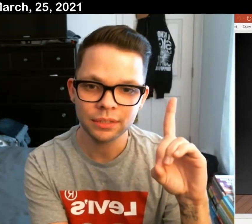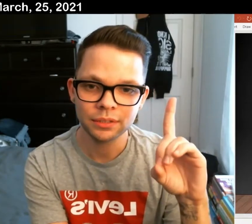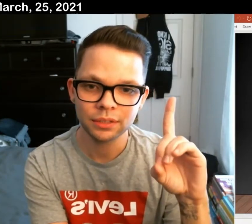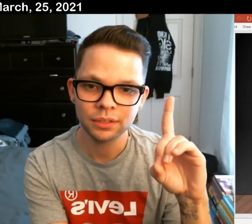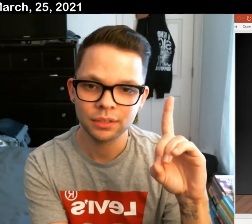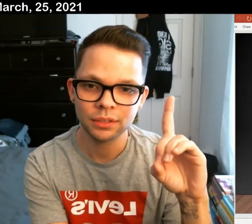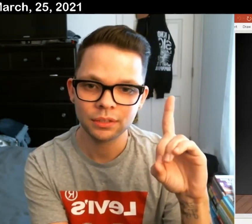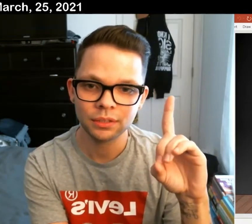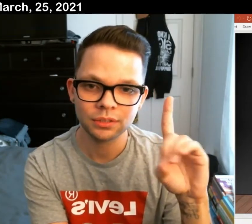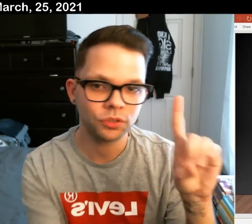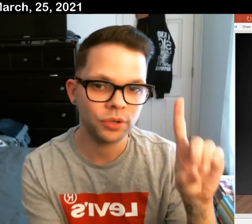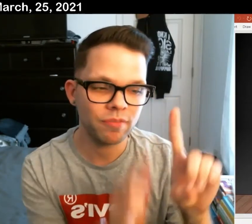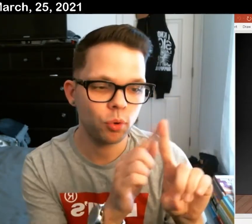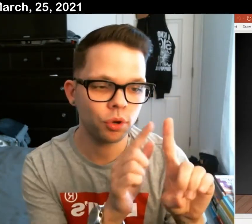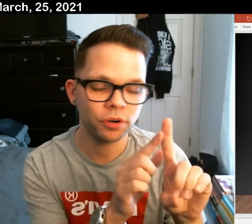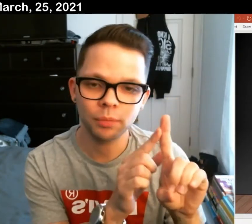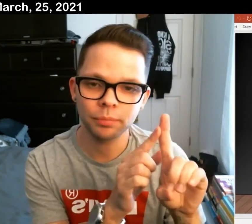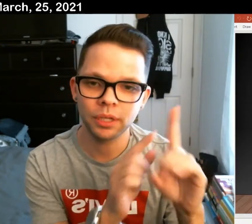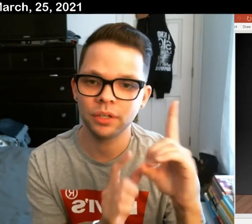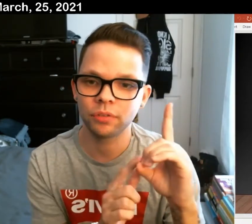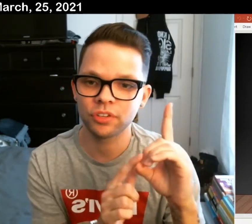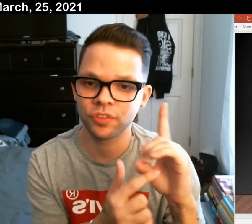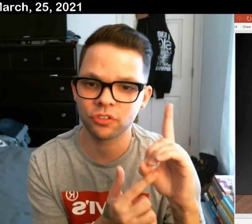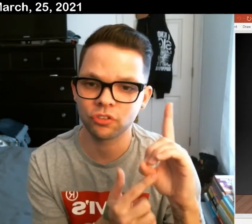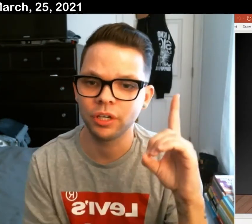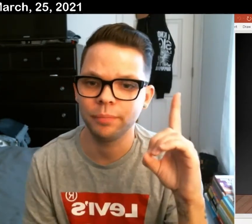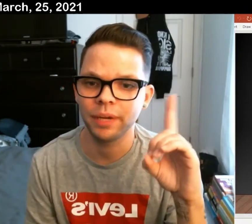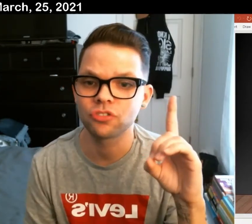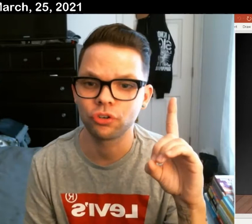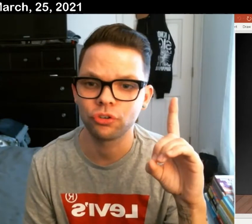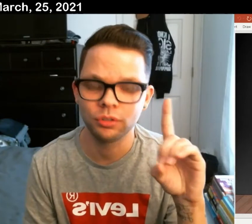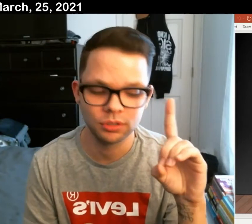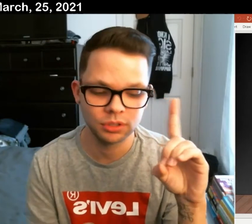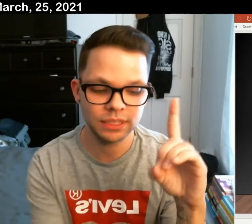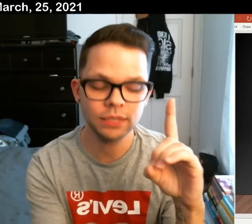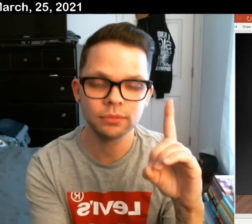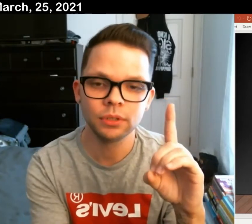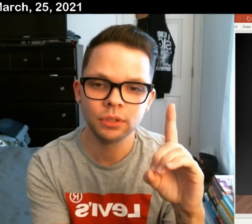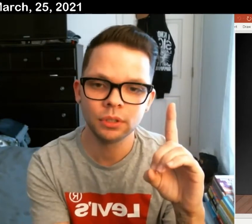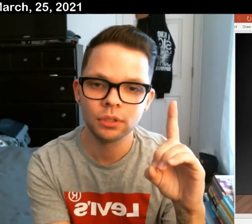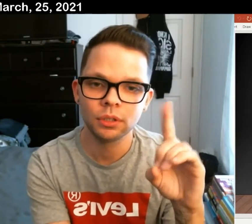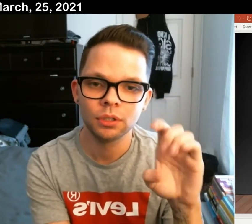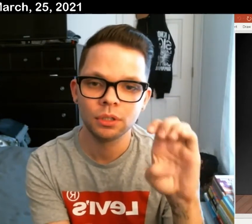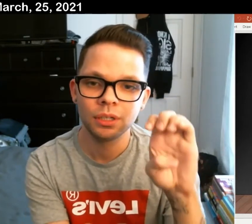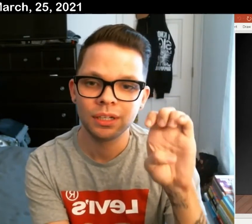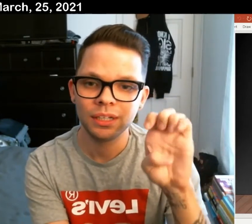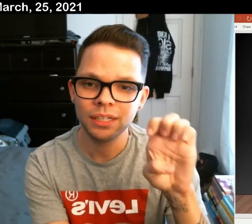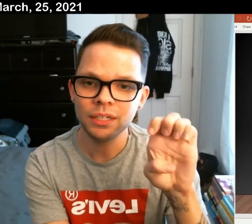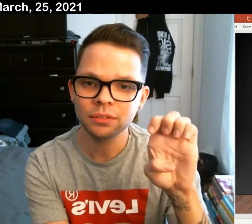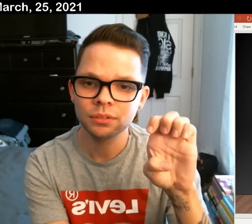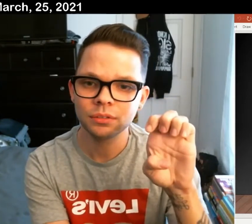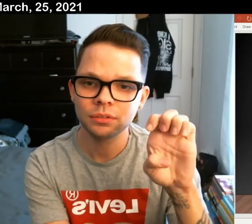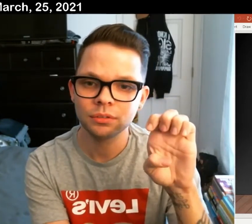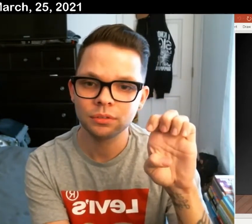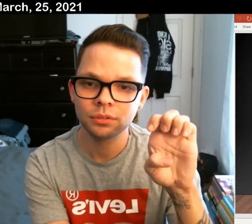D. So you have a pointer up and the rest of the fingers are making a circle. So D.